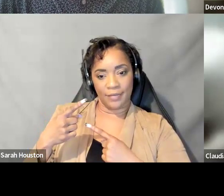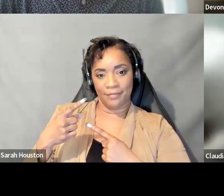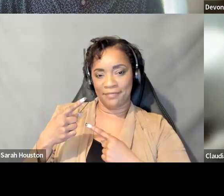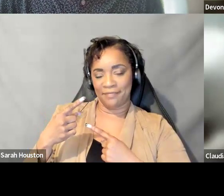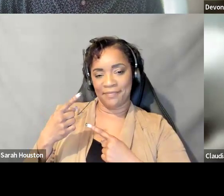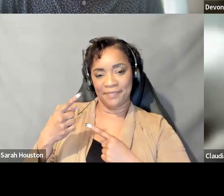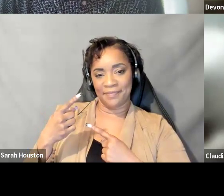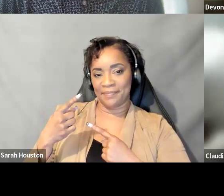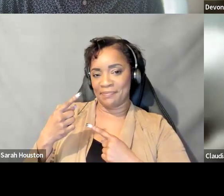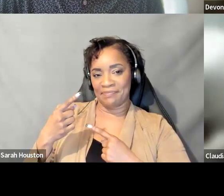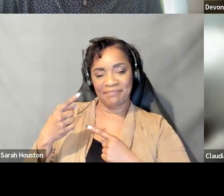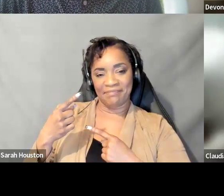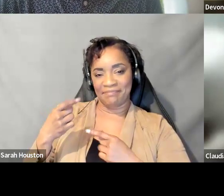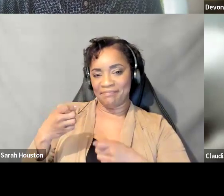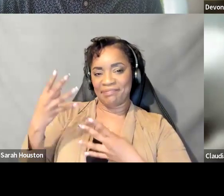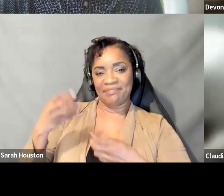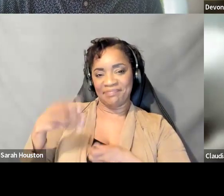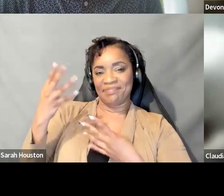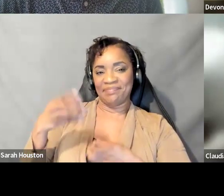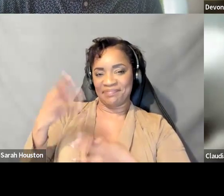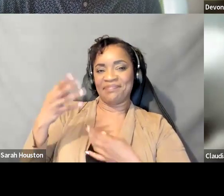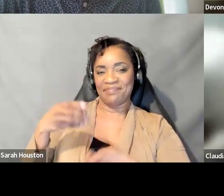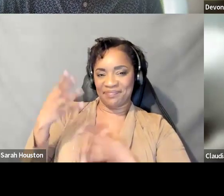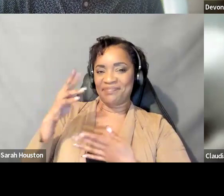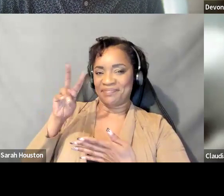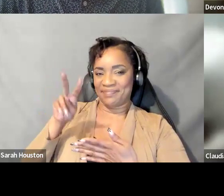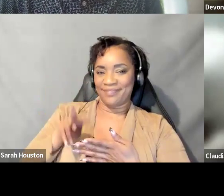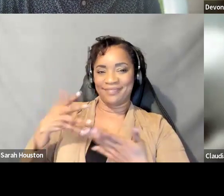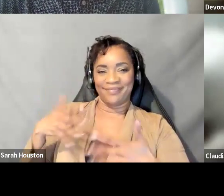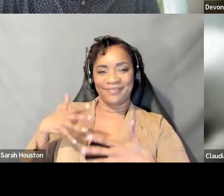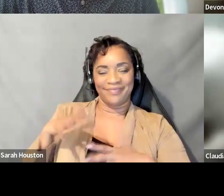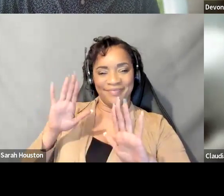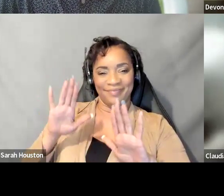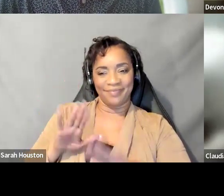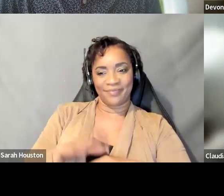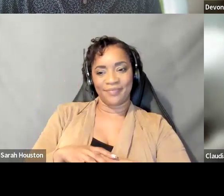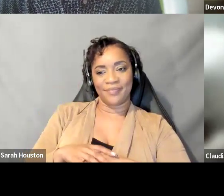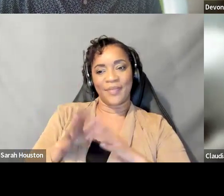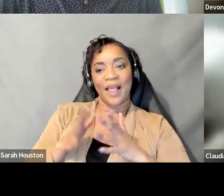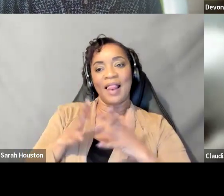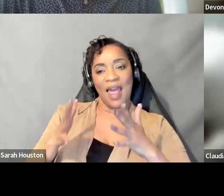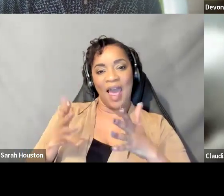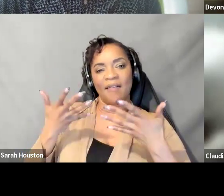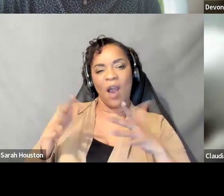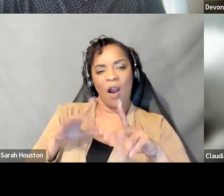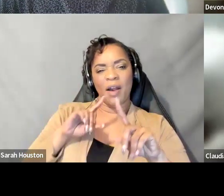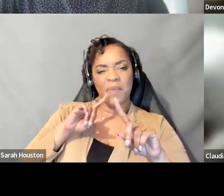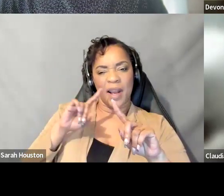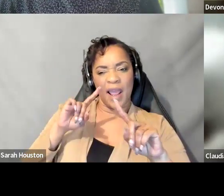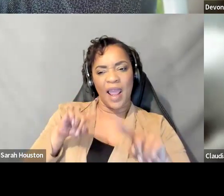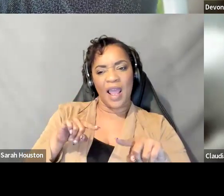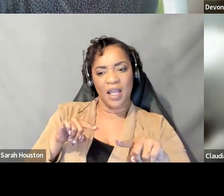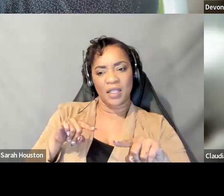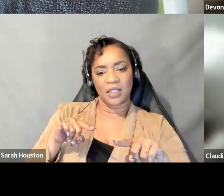constantly. It's been great to see. A lot of them have been answered already in